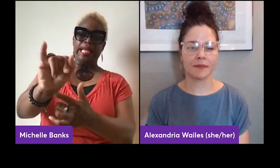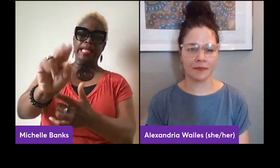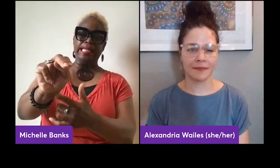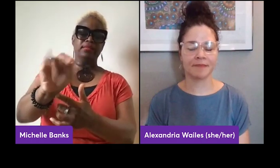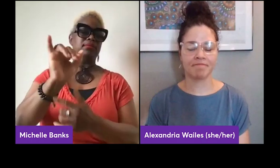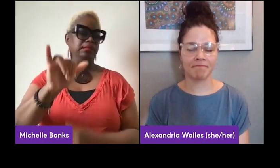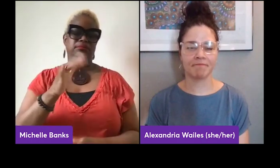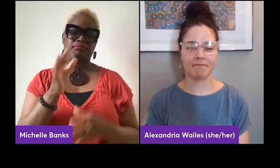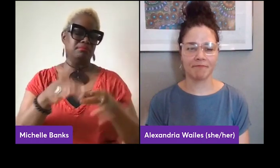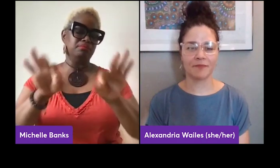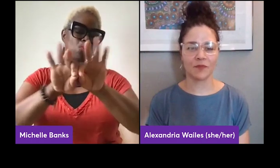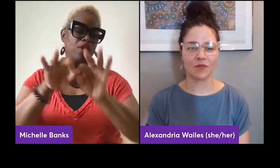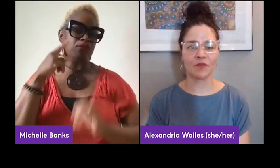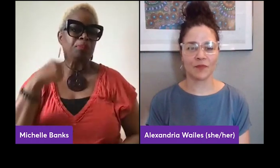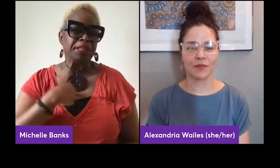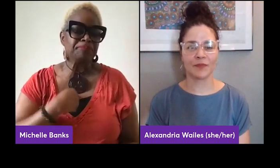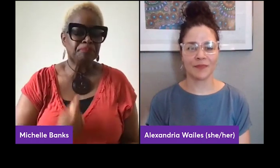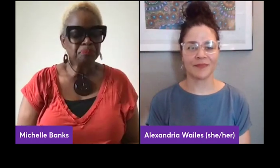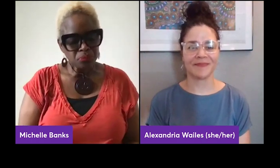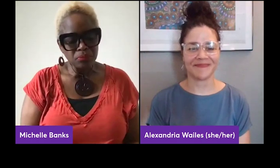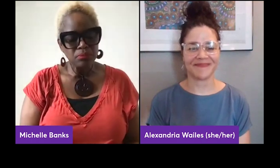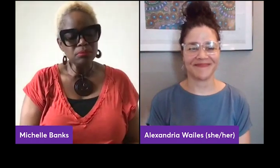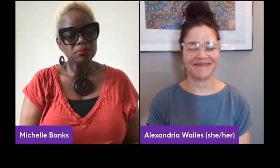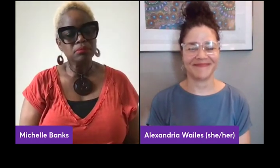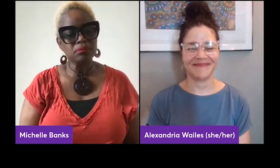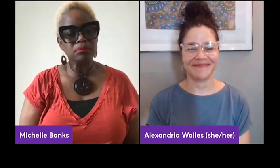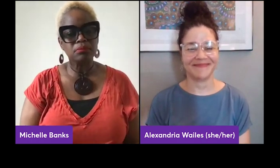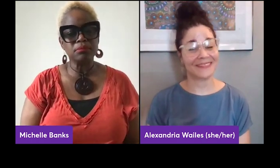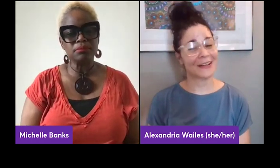check in. That's important for me.